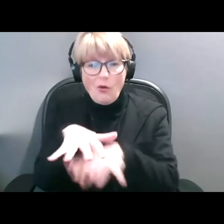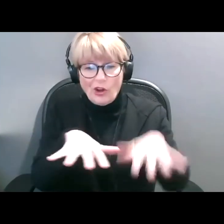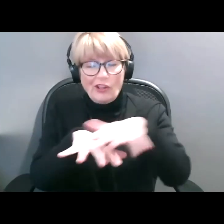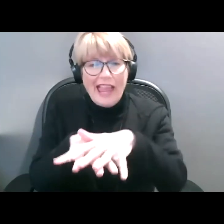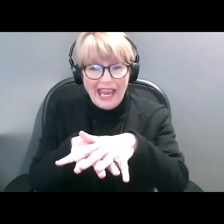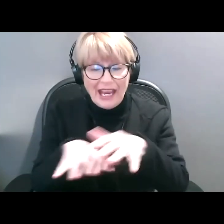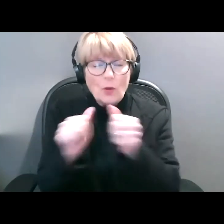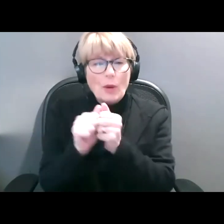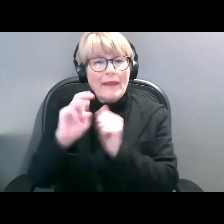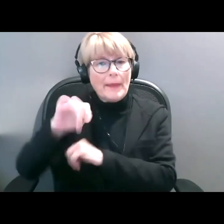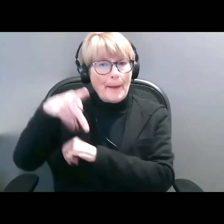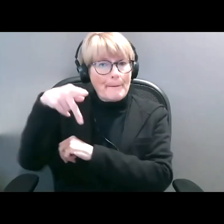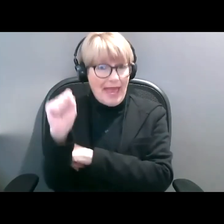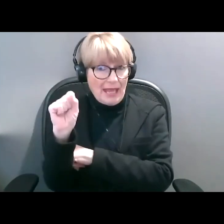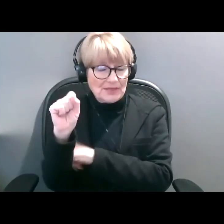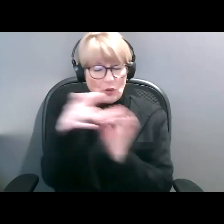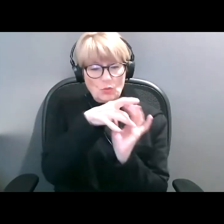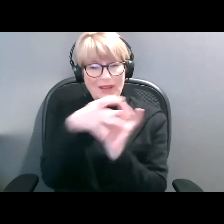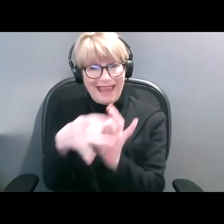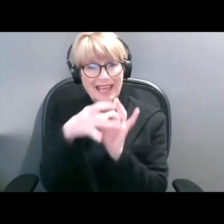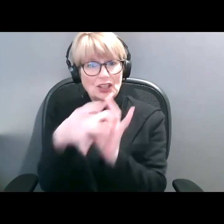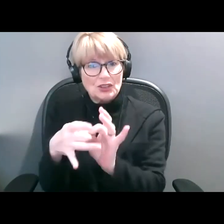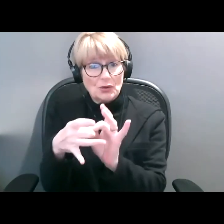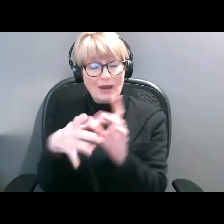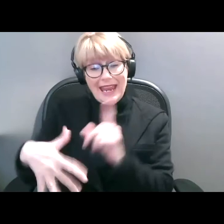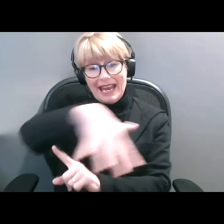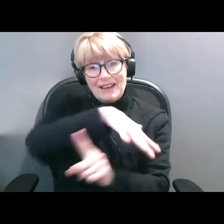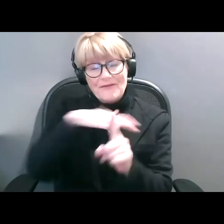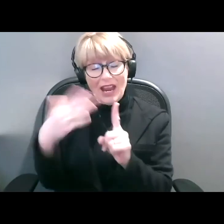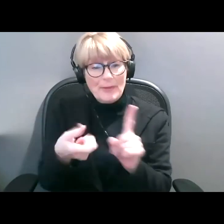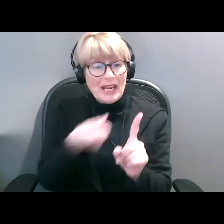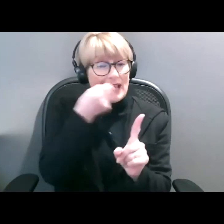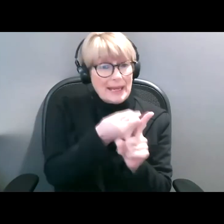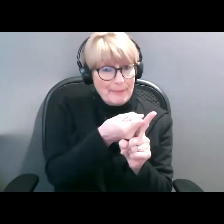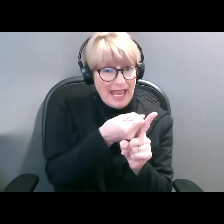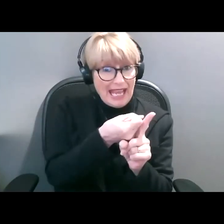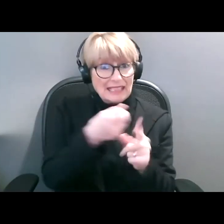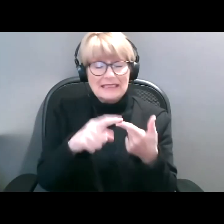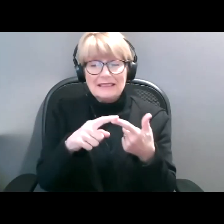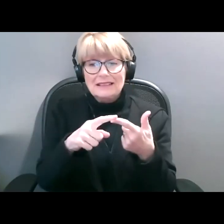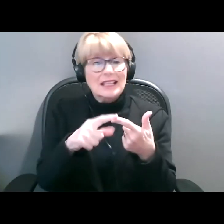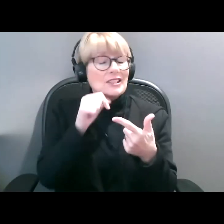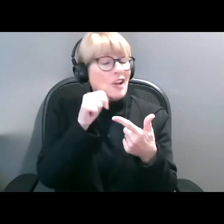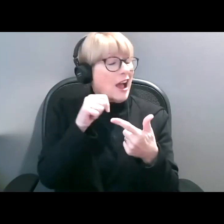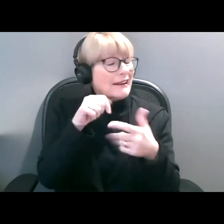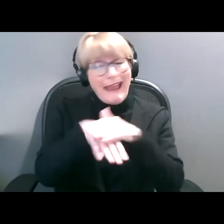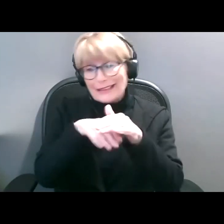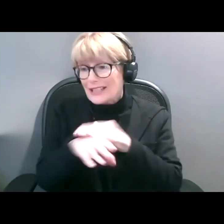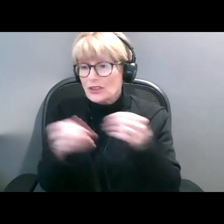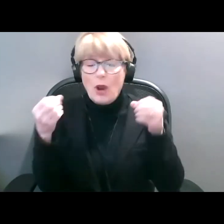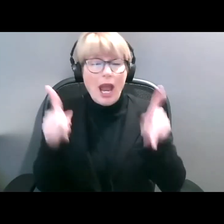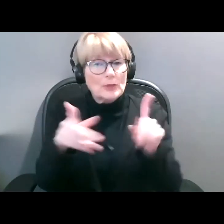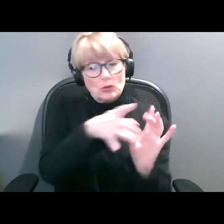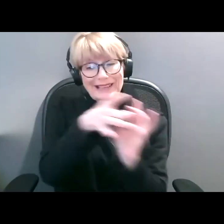with maps related to environmental impacts, lack of access to opportunities as it relates